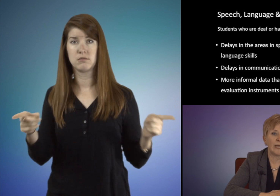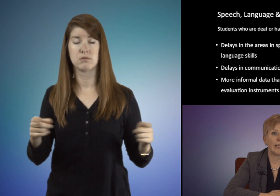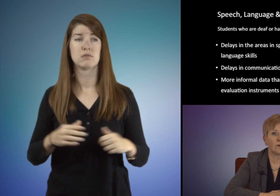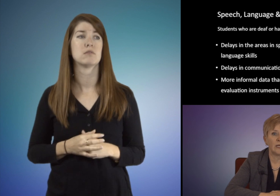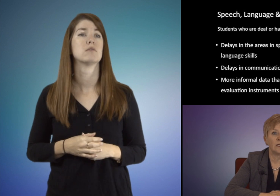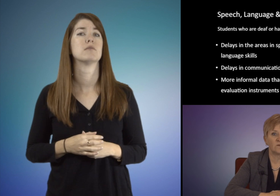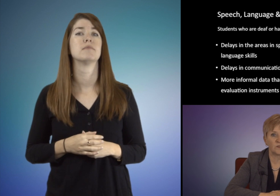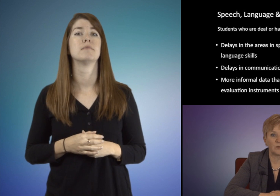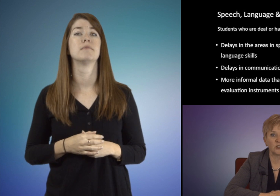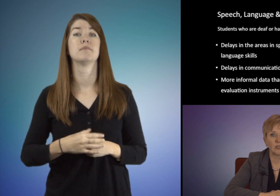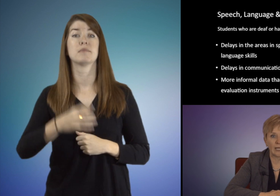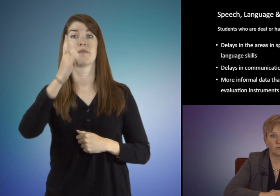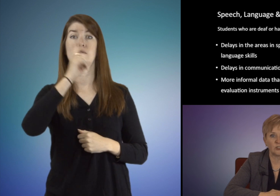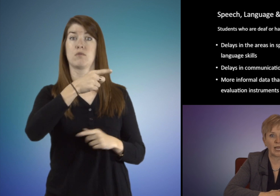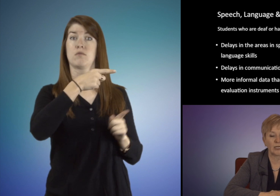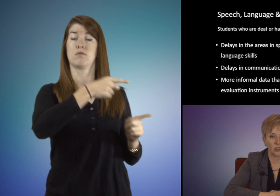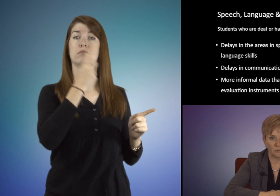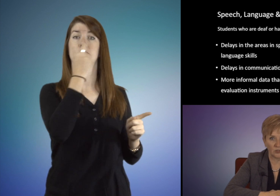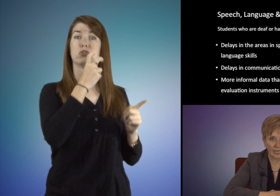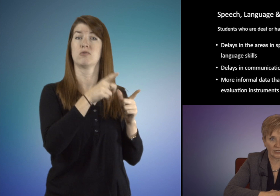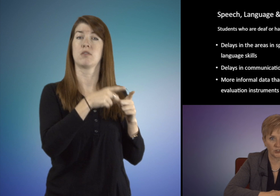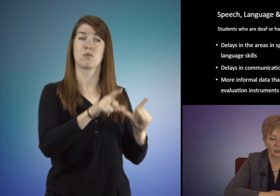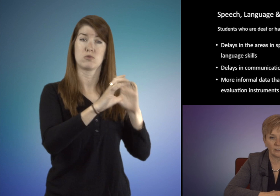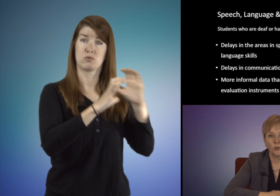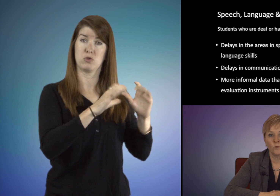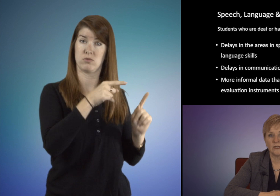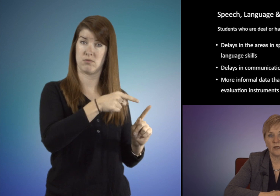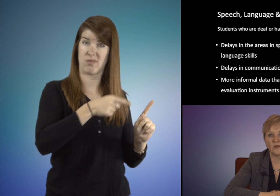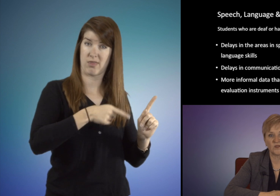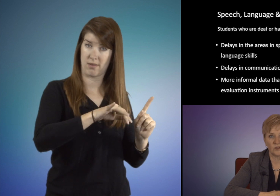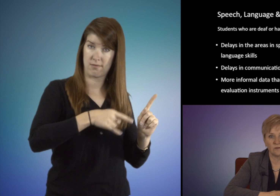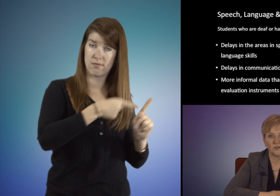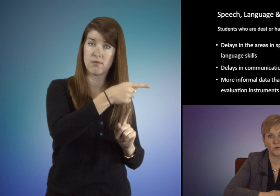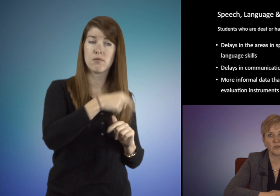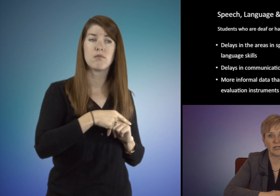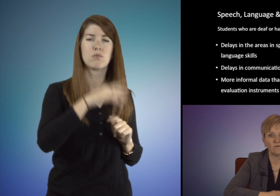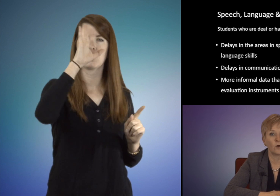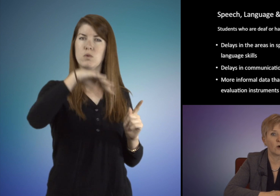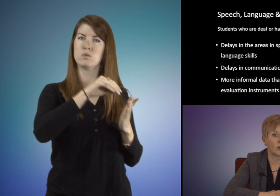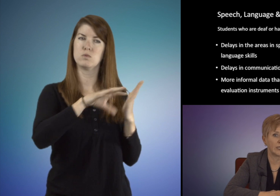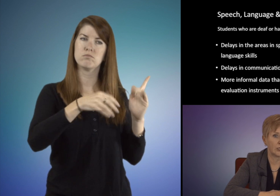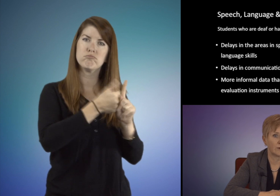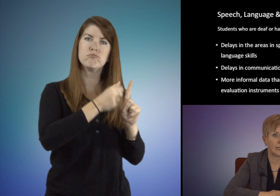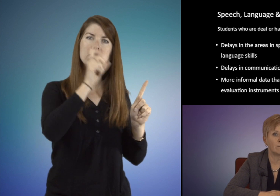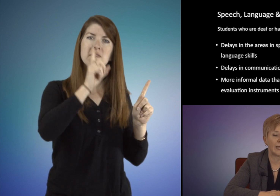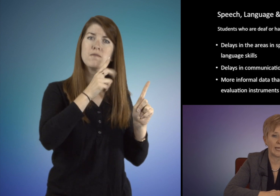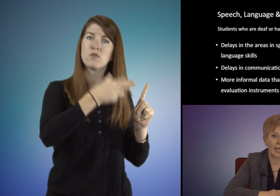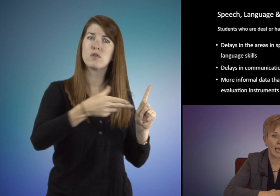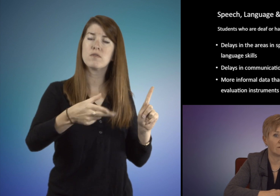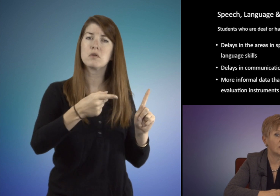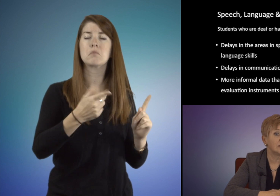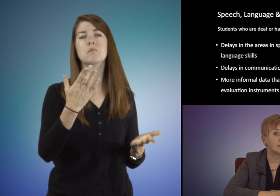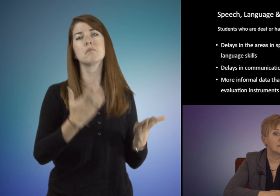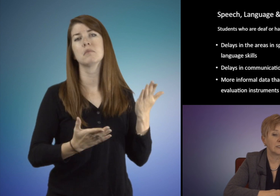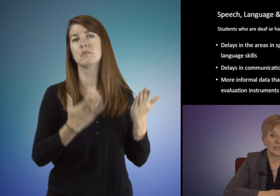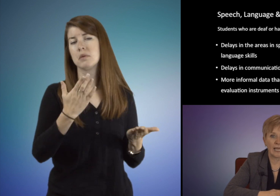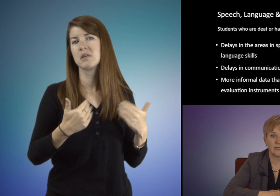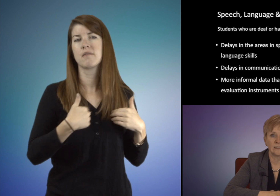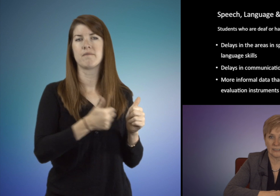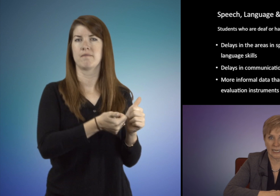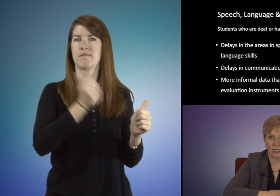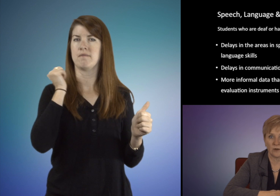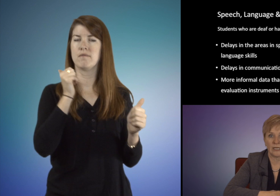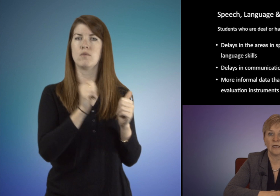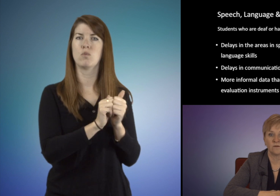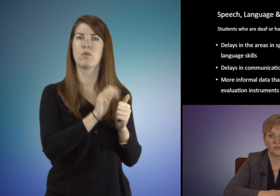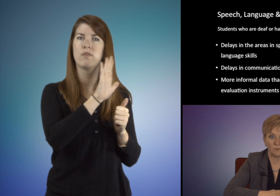In the area of speech, language, and communication, we know that students who are deaf or hard of hearing may have delays